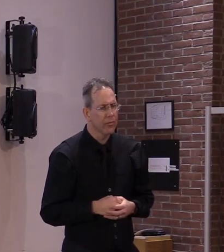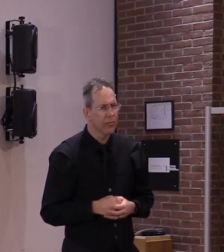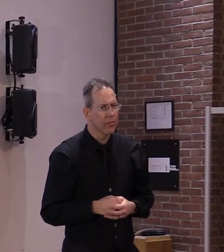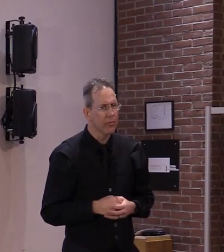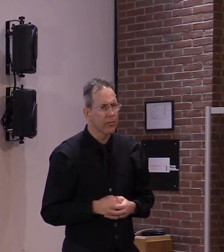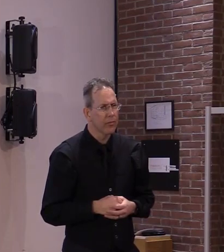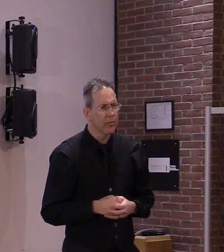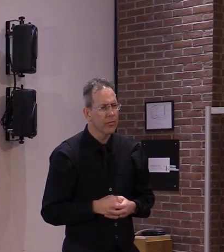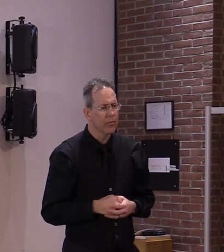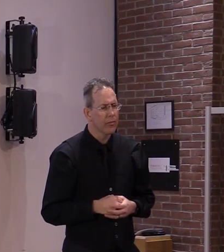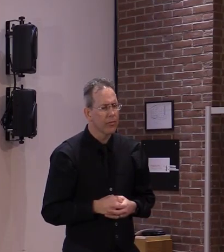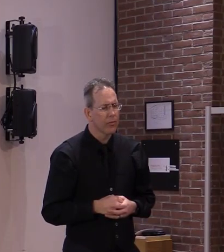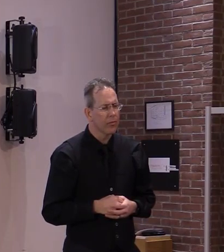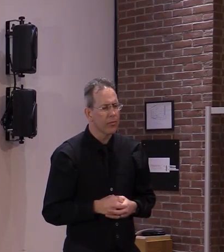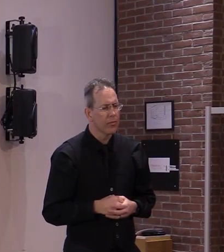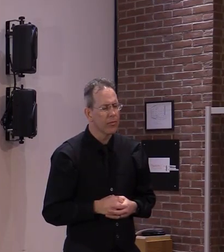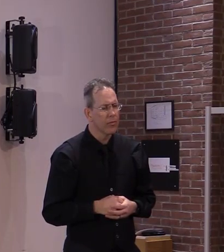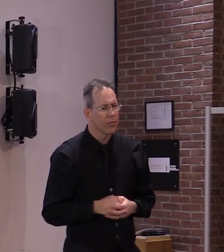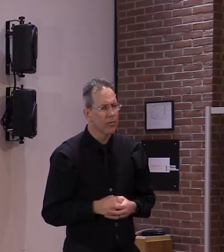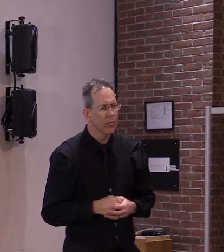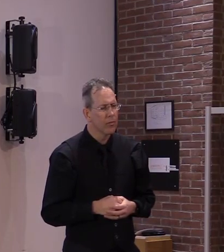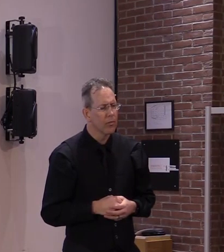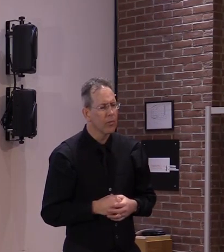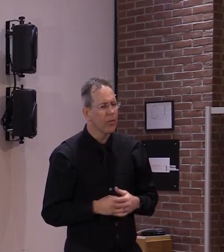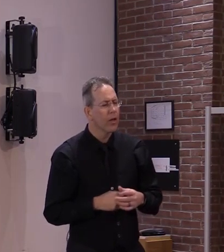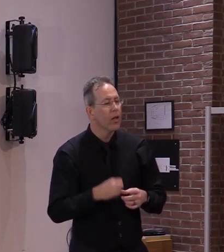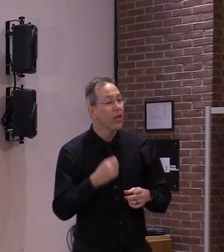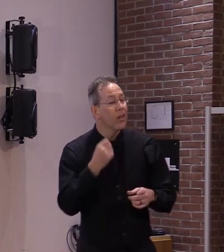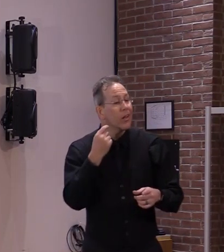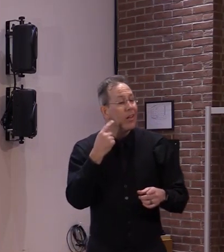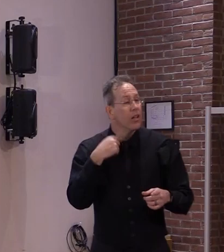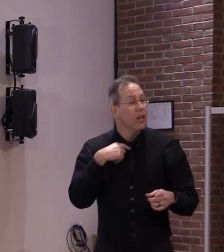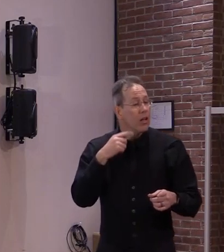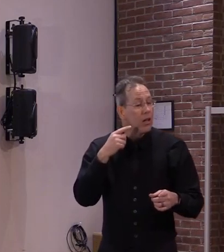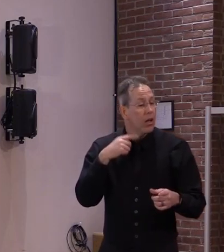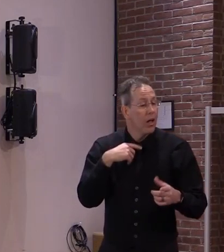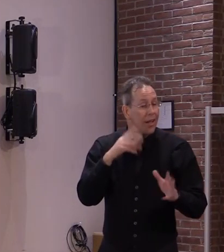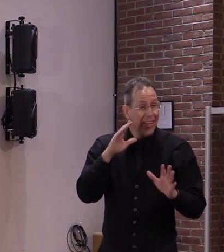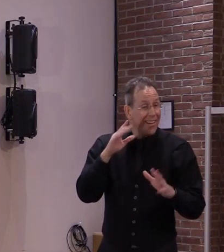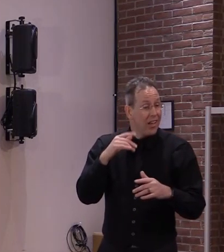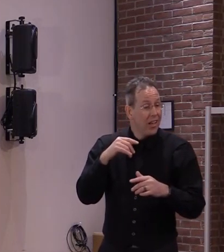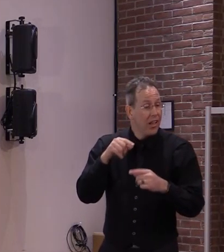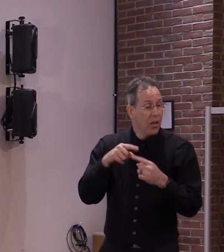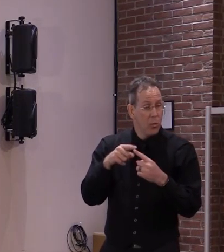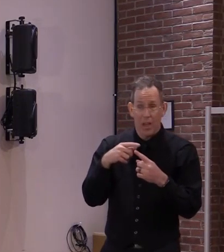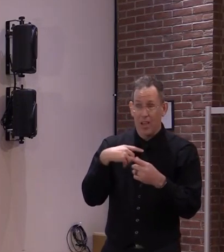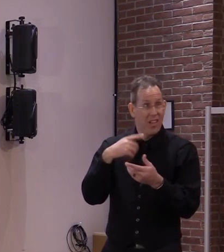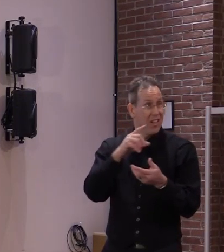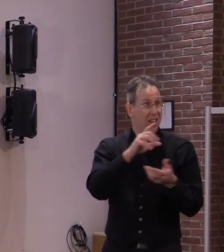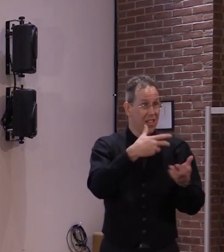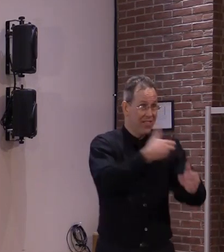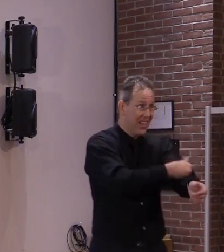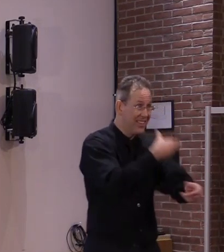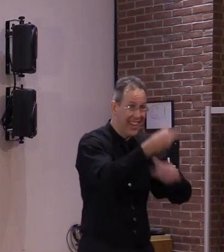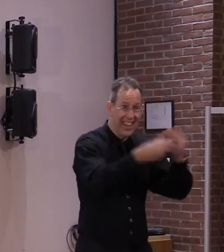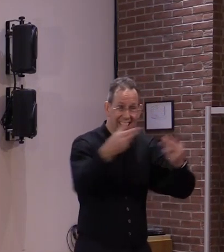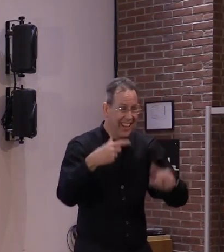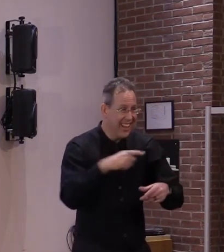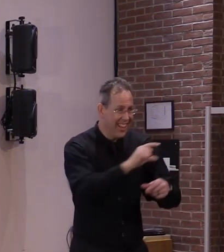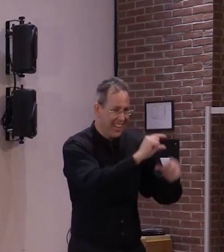minimizing vaccine waste at the end of day doses. And that applies to all facilities, including the